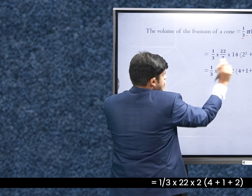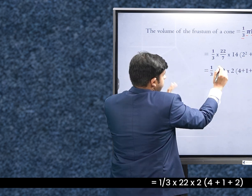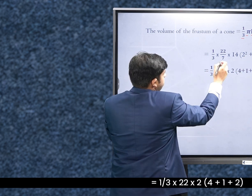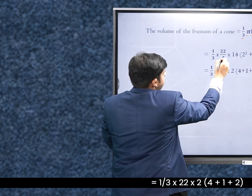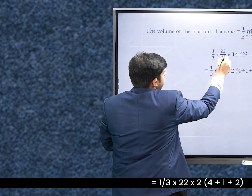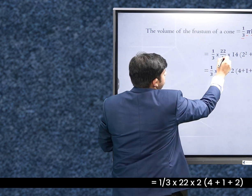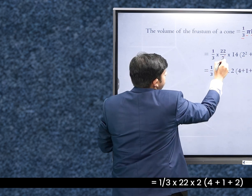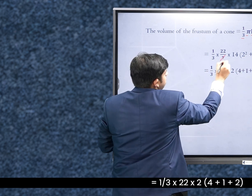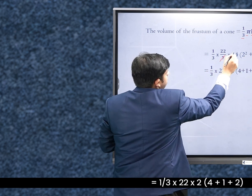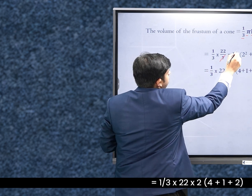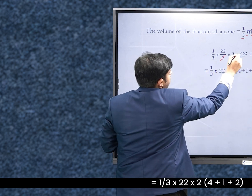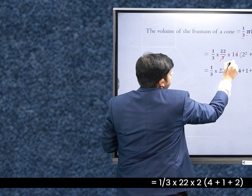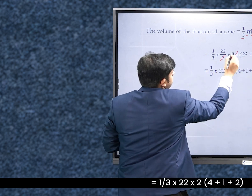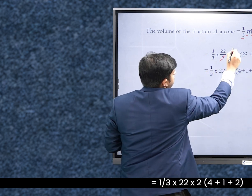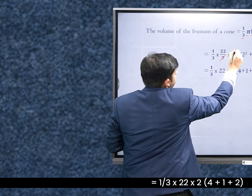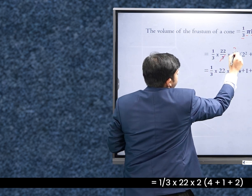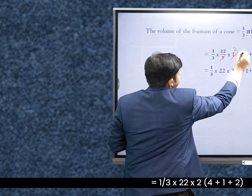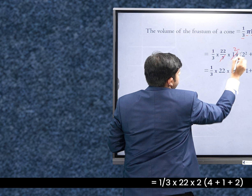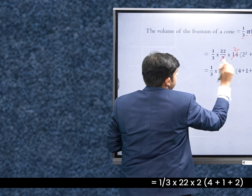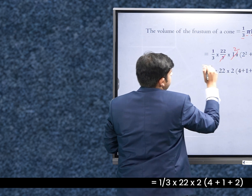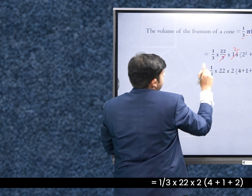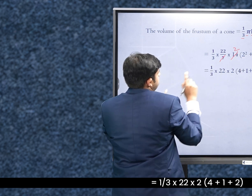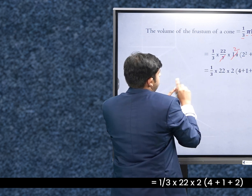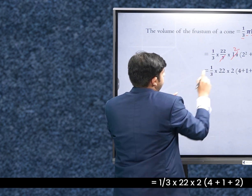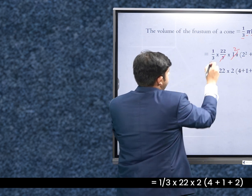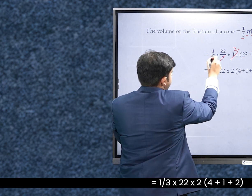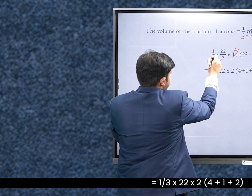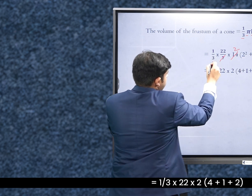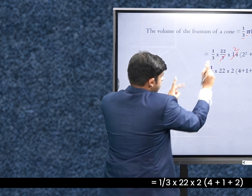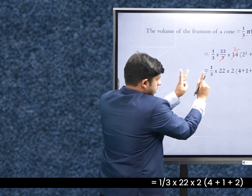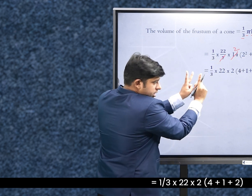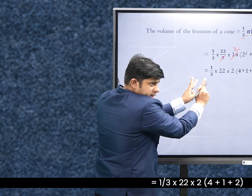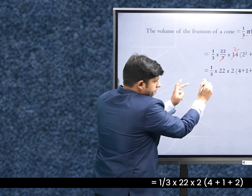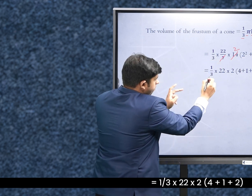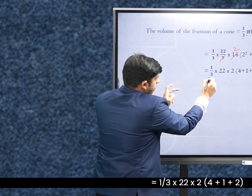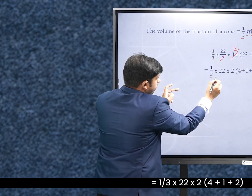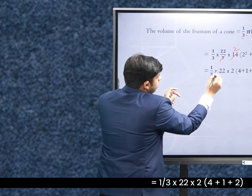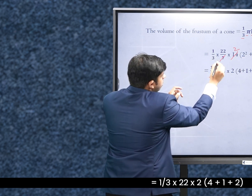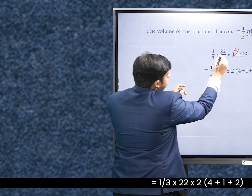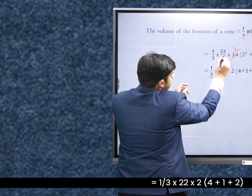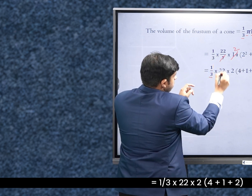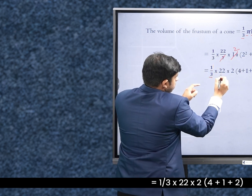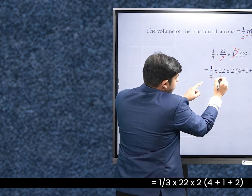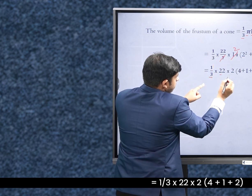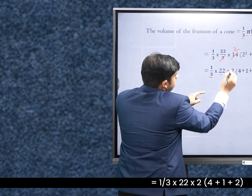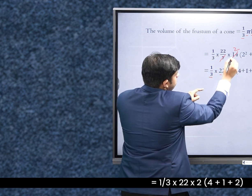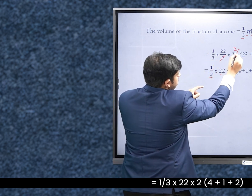That is 1 by 3 into 22 into 2 into 4 plus 1 plus 2.